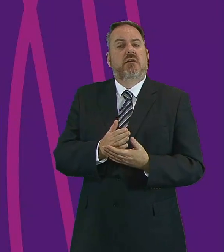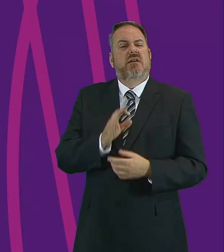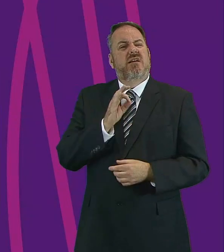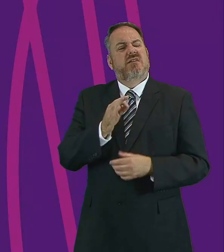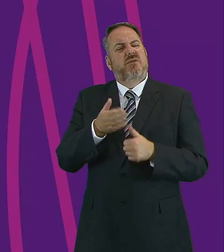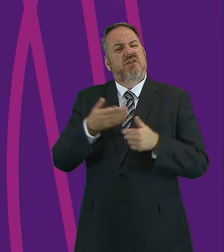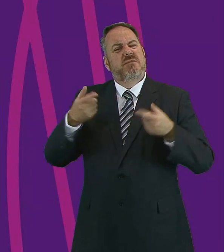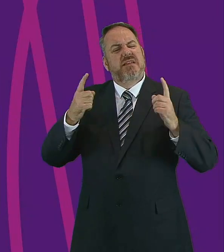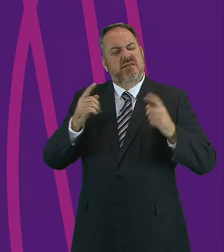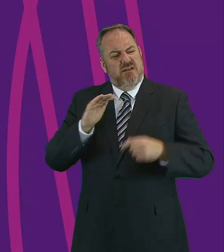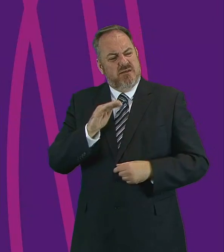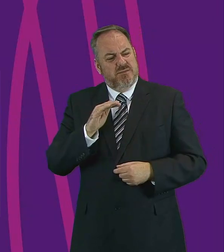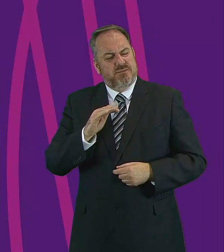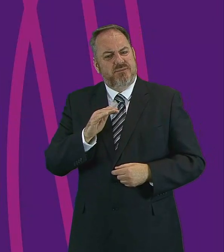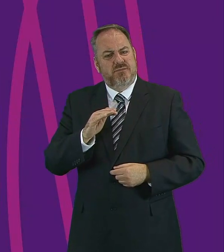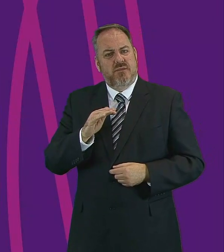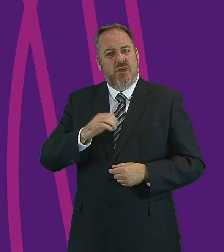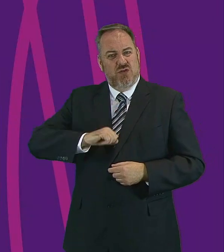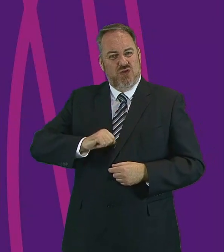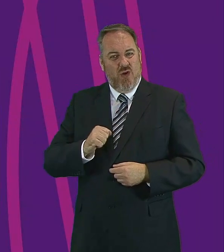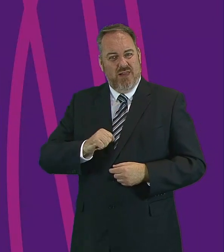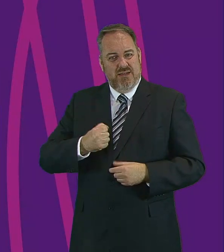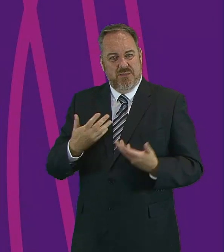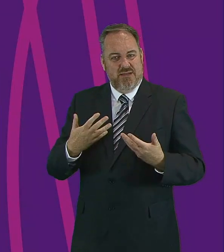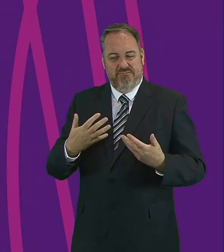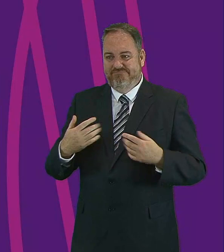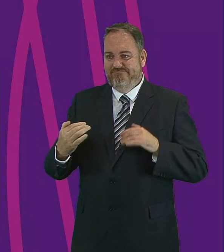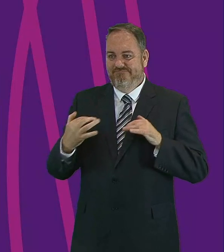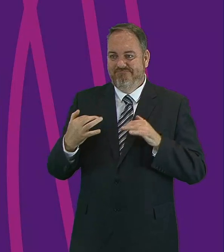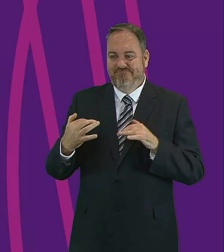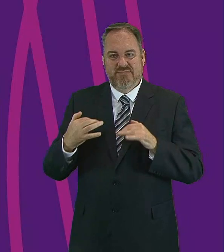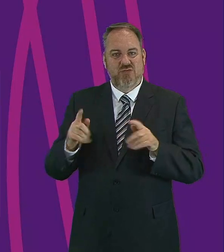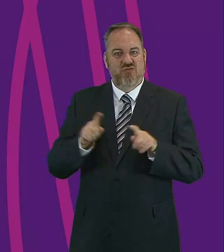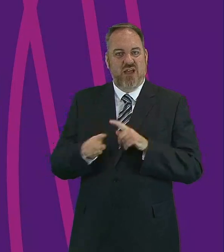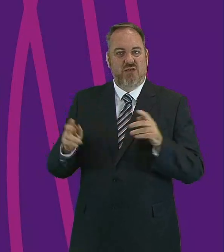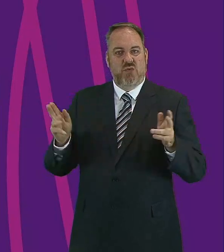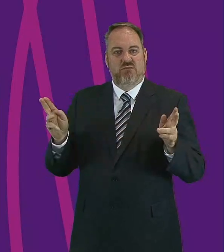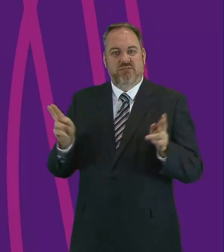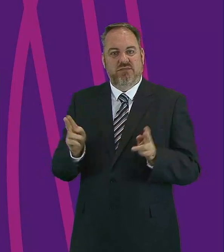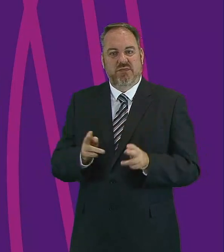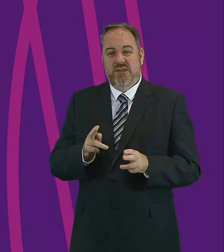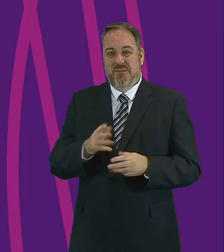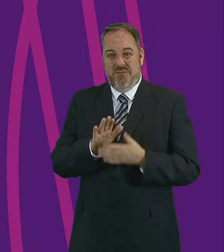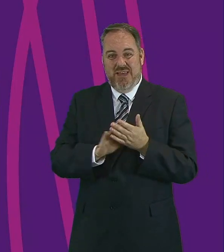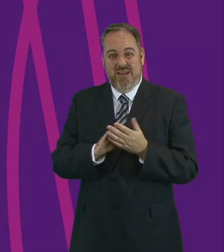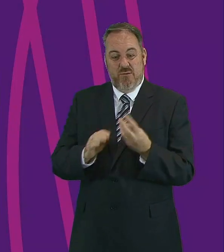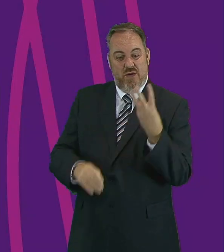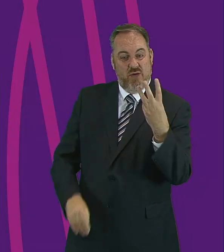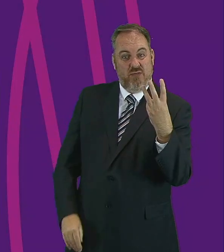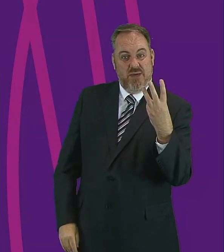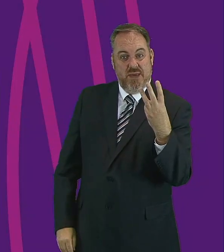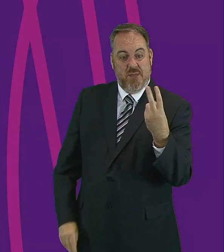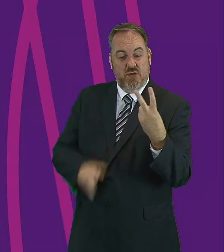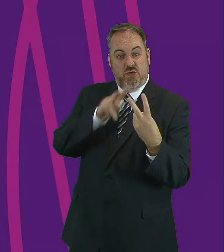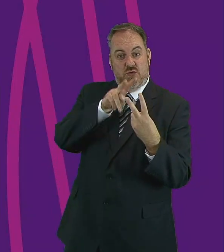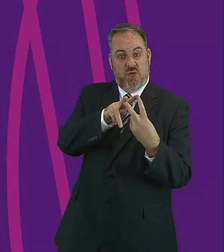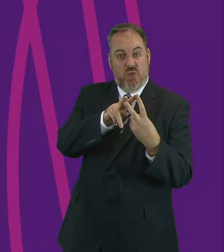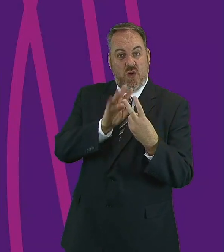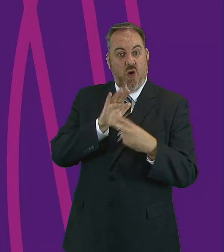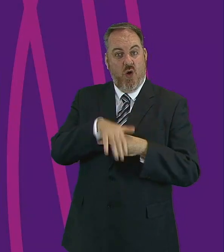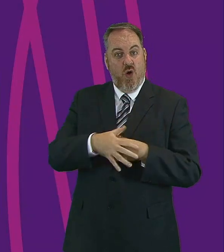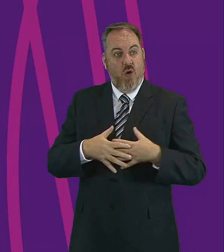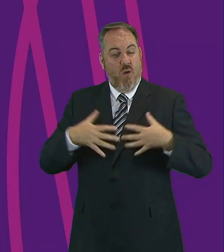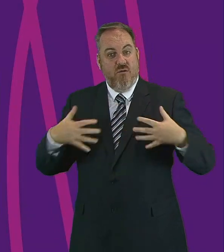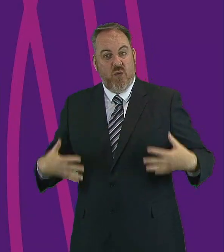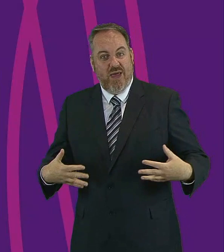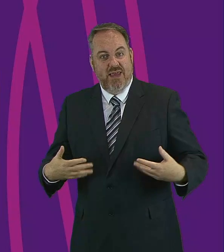to COVID-19, Scotland was losing the battle against obesity, with 2 in 3 people being overweight or obese. Clearly,